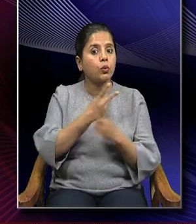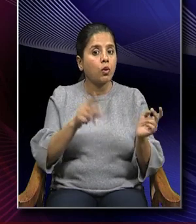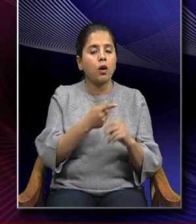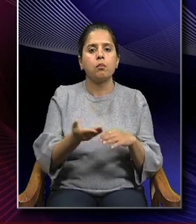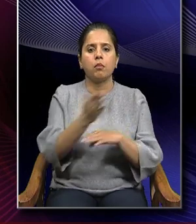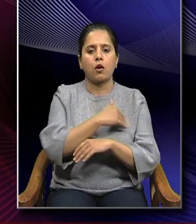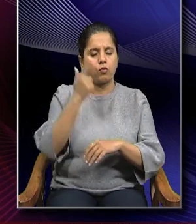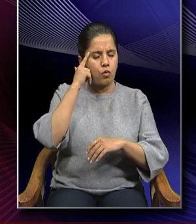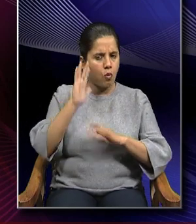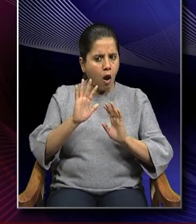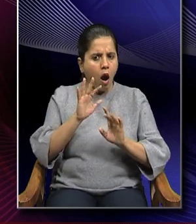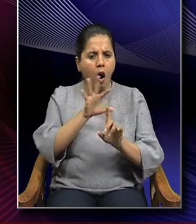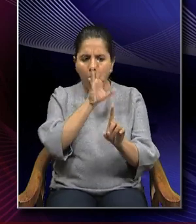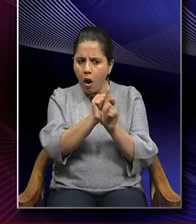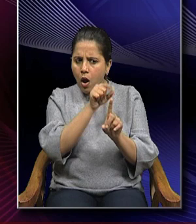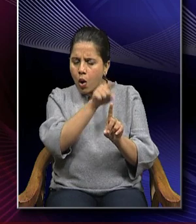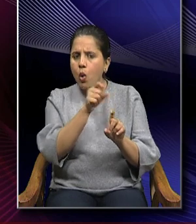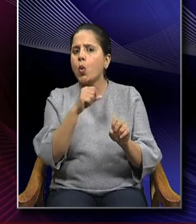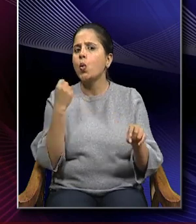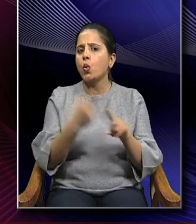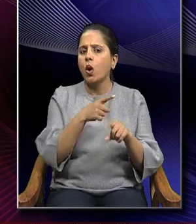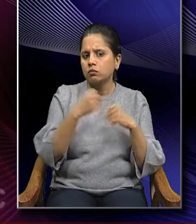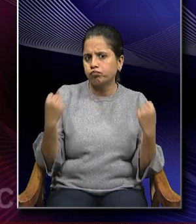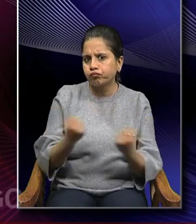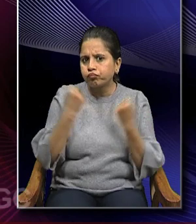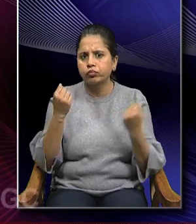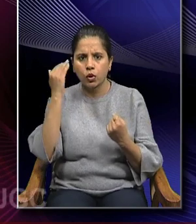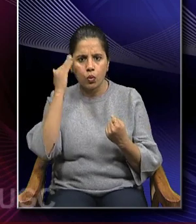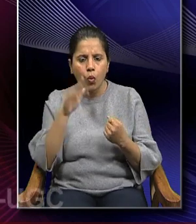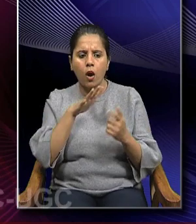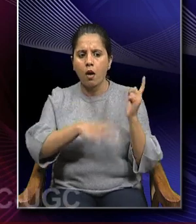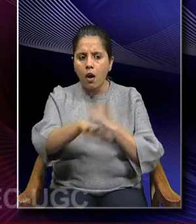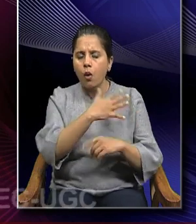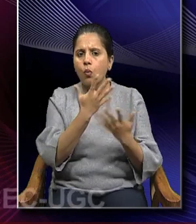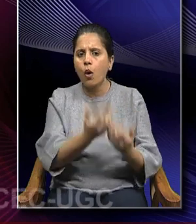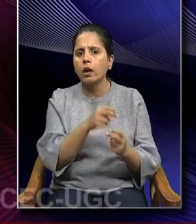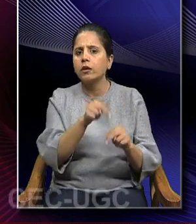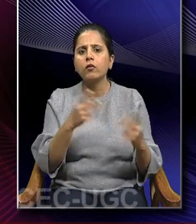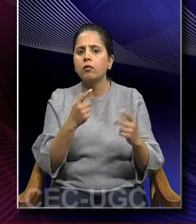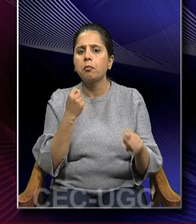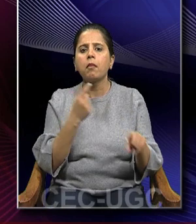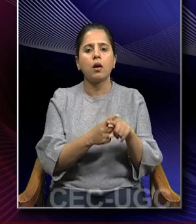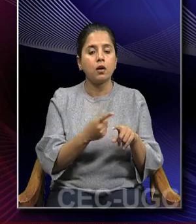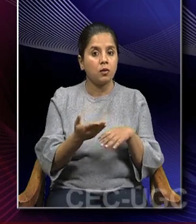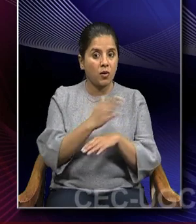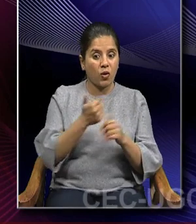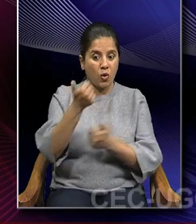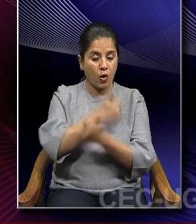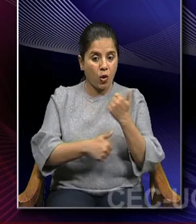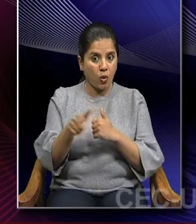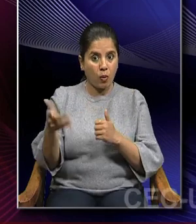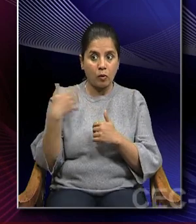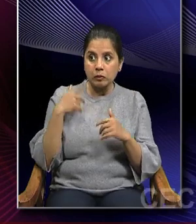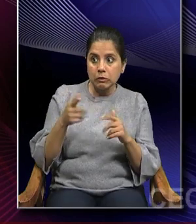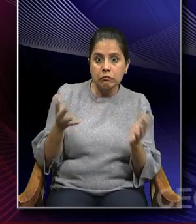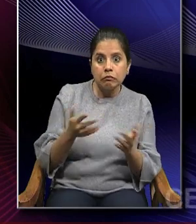preempt behavior, because of their proactive approach, that they can foresee that before competition is forcing us to do